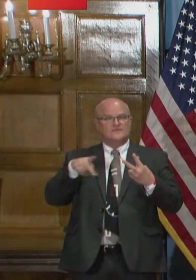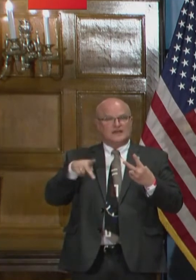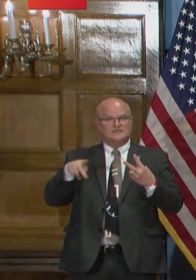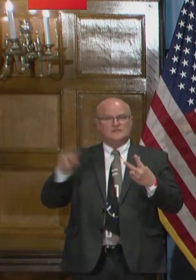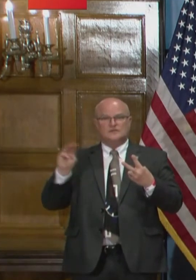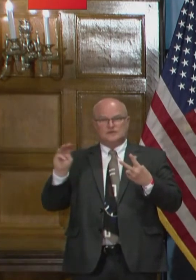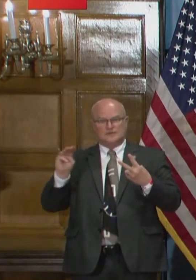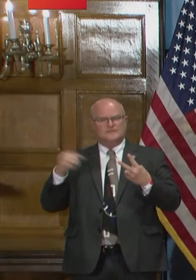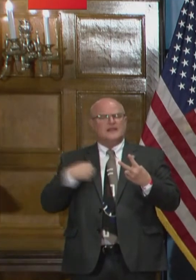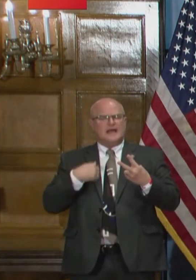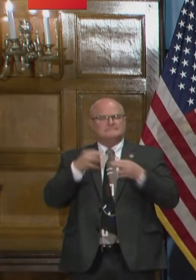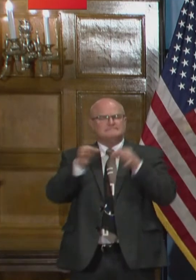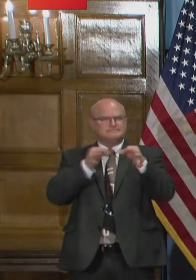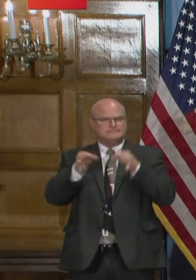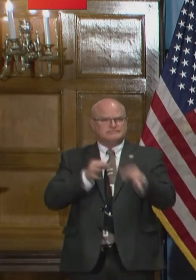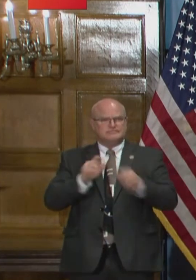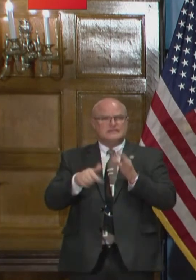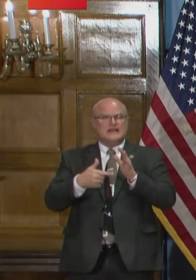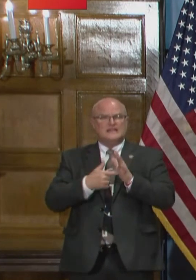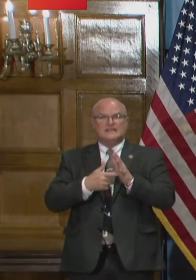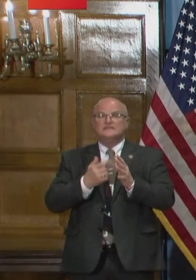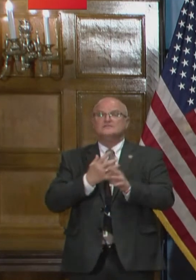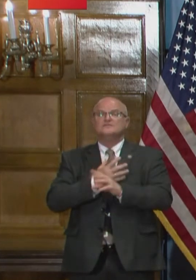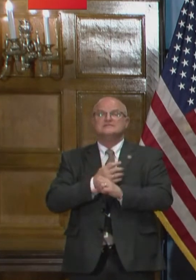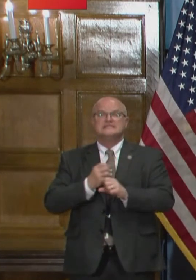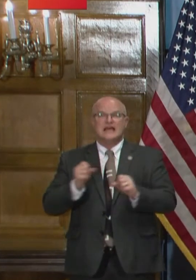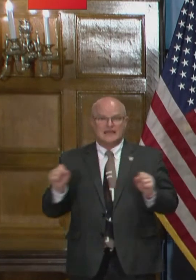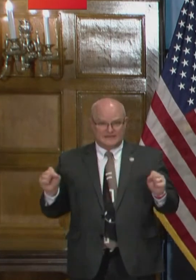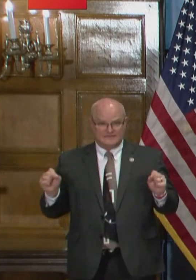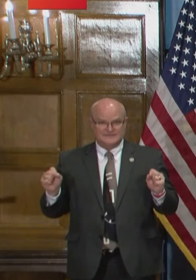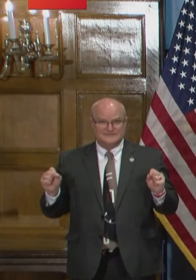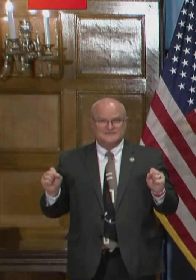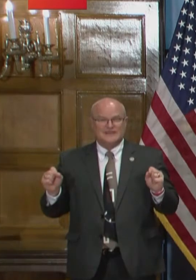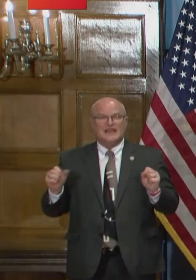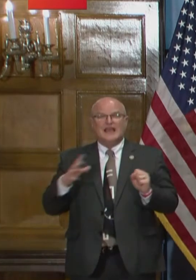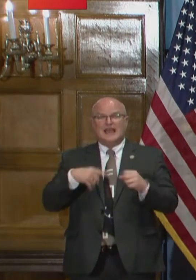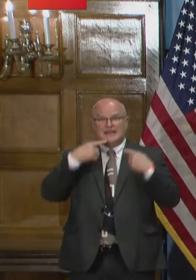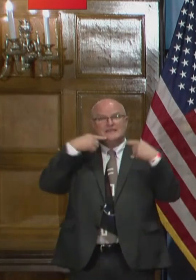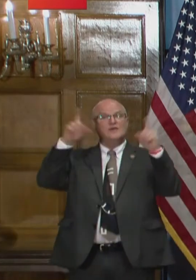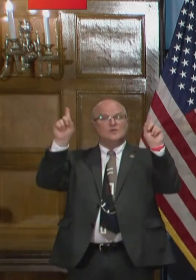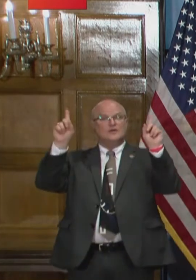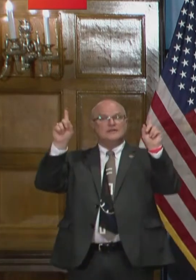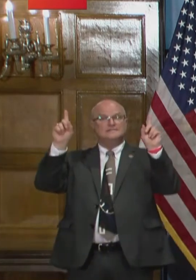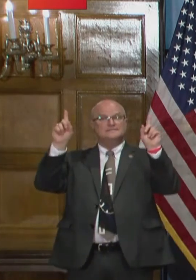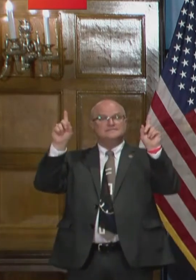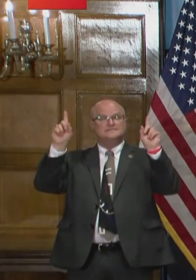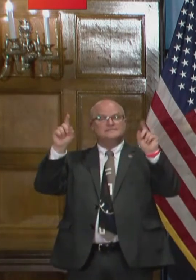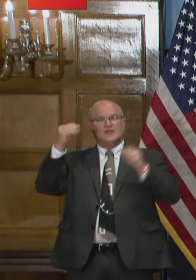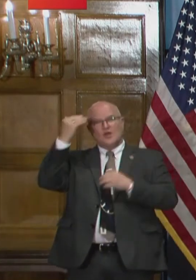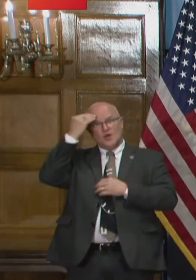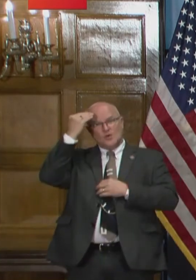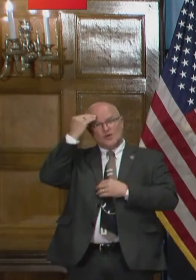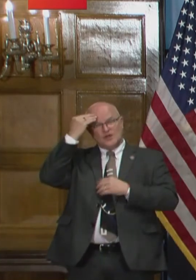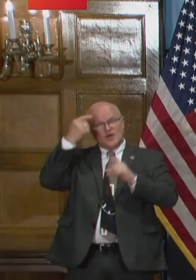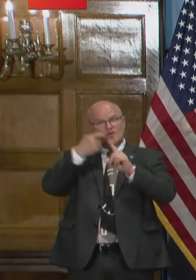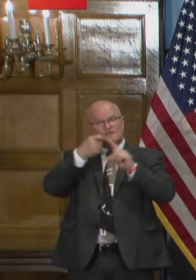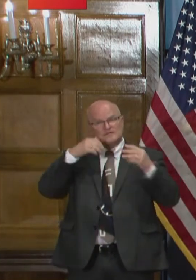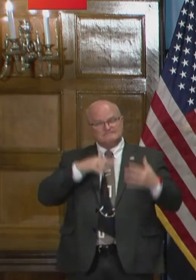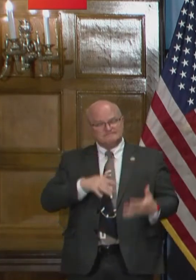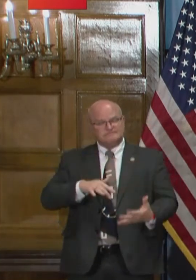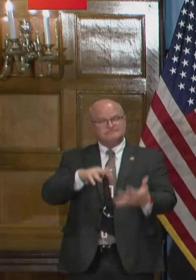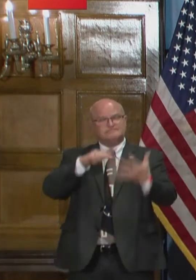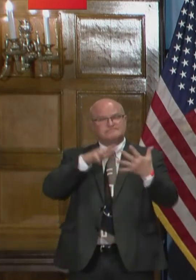to emphasize that these vaccines are safe and they work. We know from the studies that